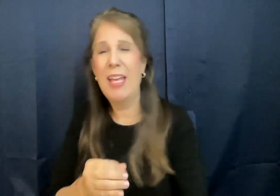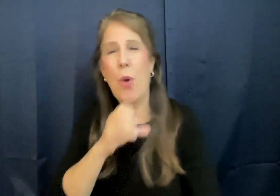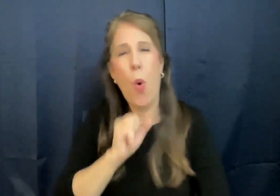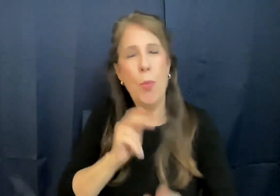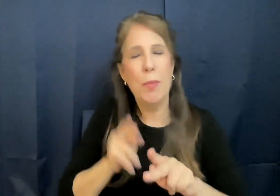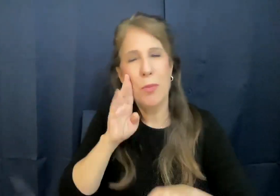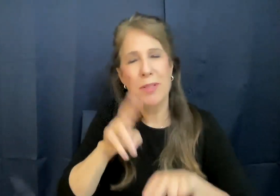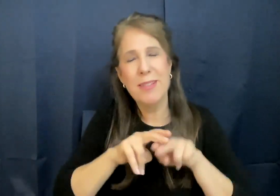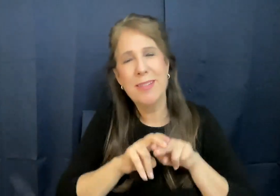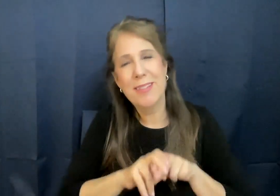Ofakim.